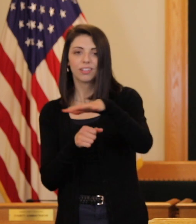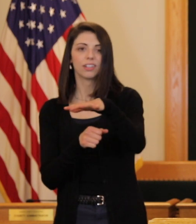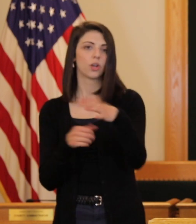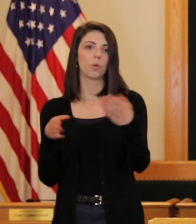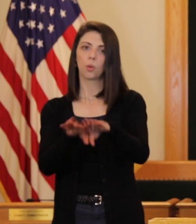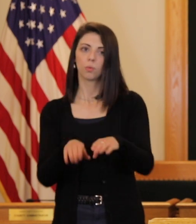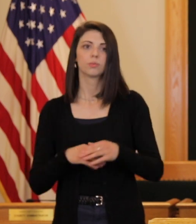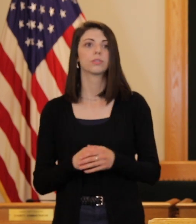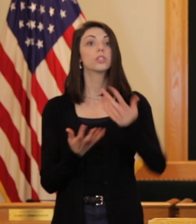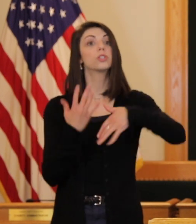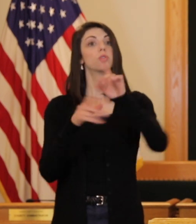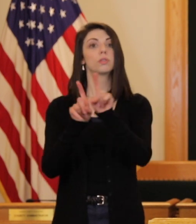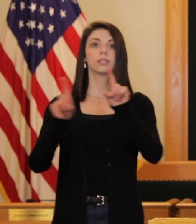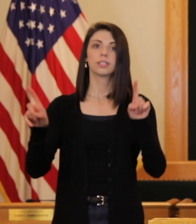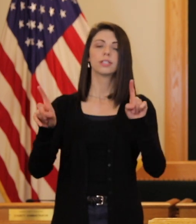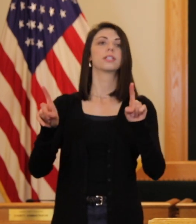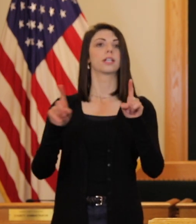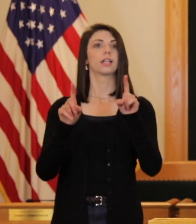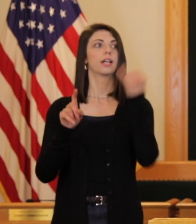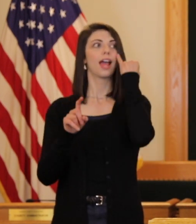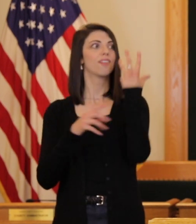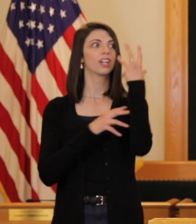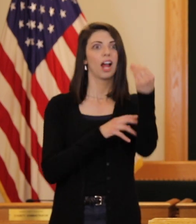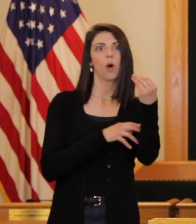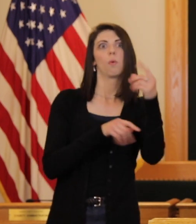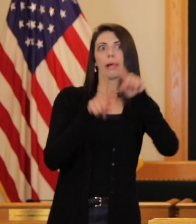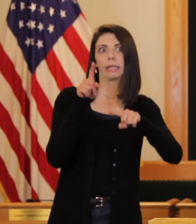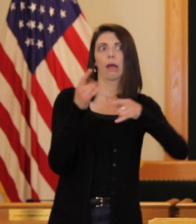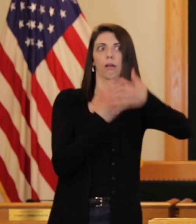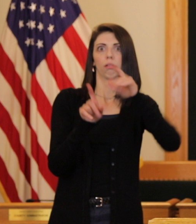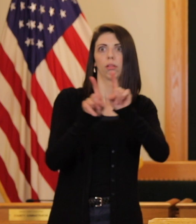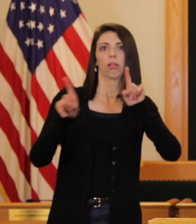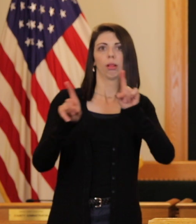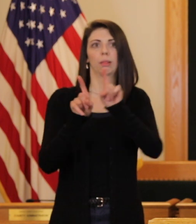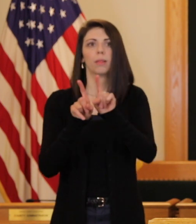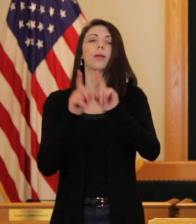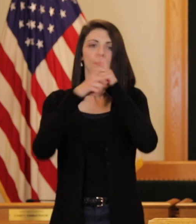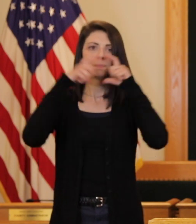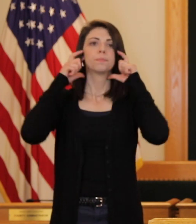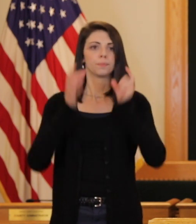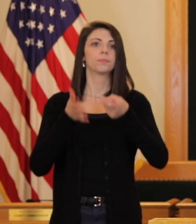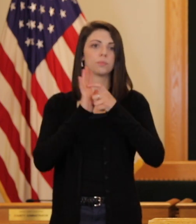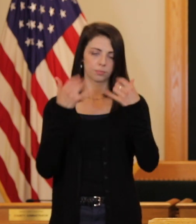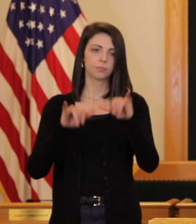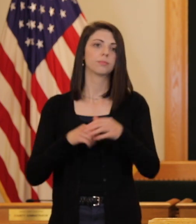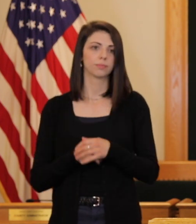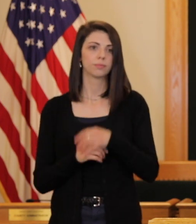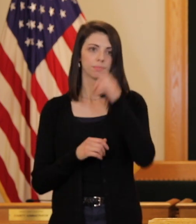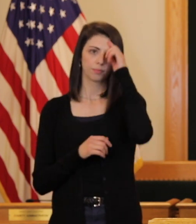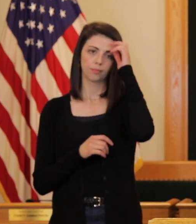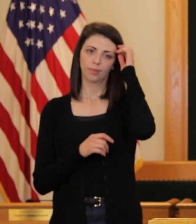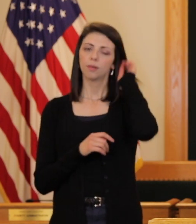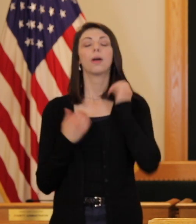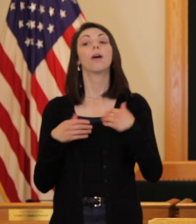Social distancing and wearing masks in public when social distancing can't be maintained is still required. With